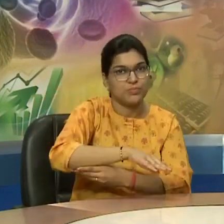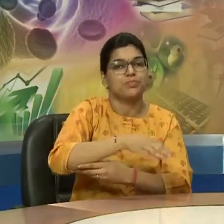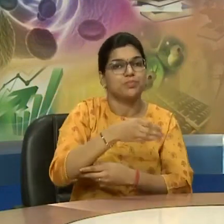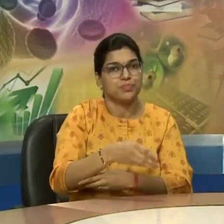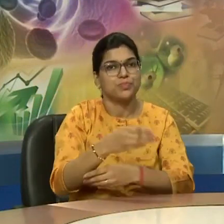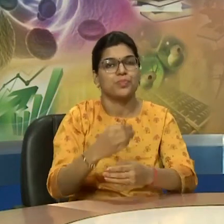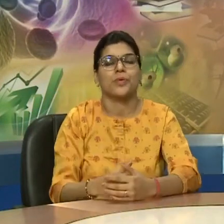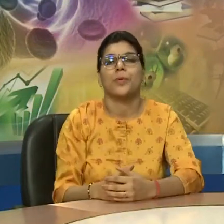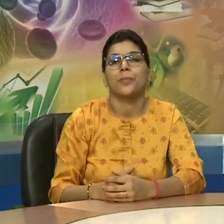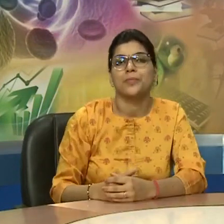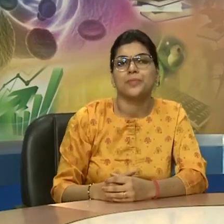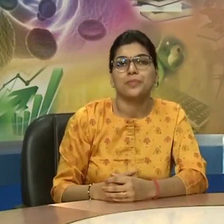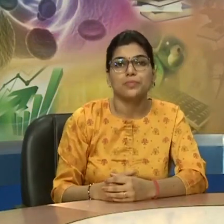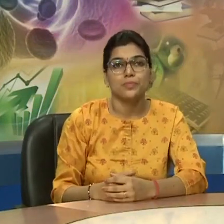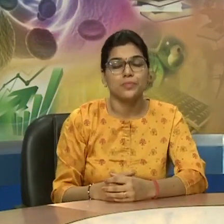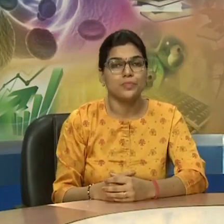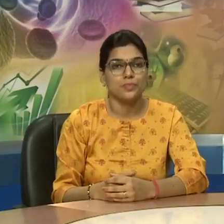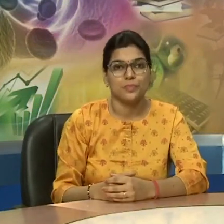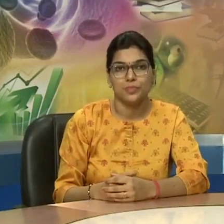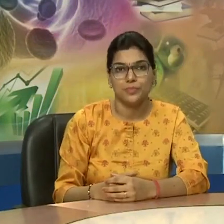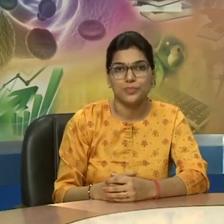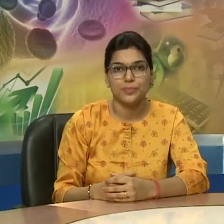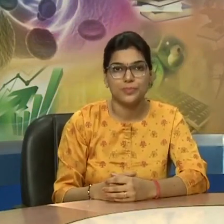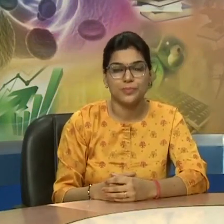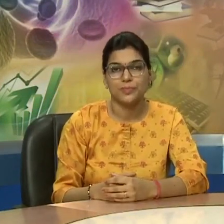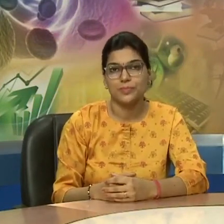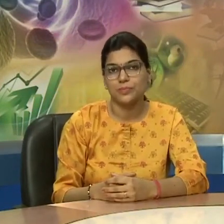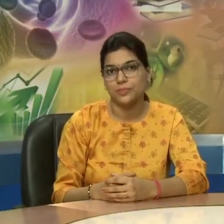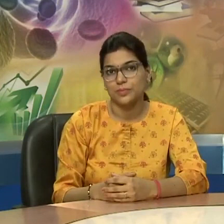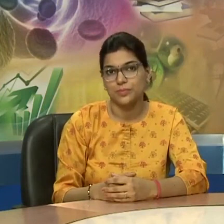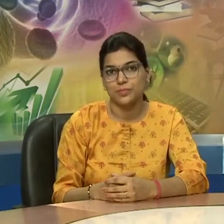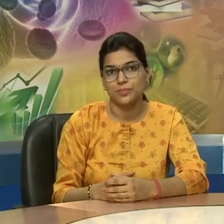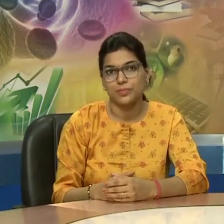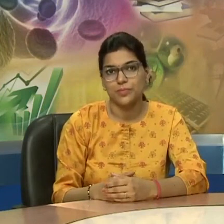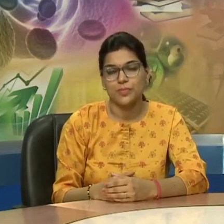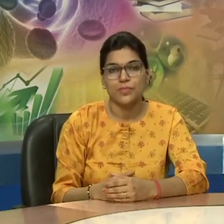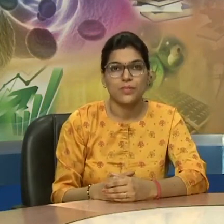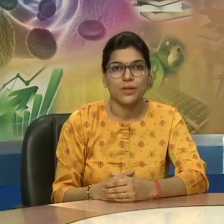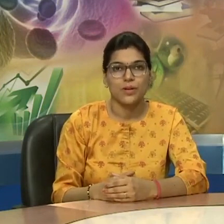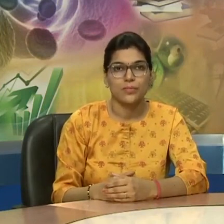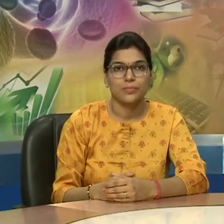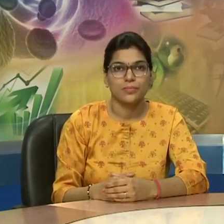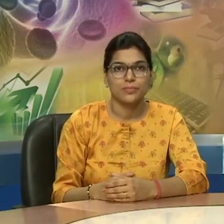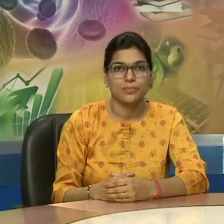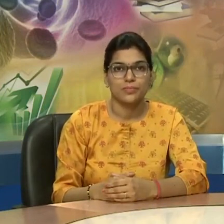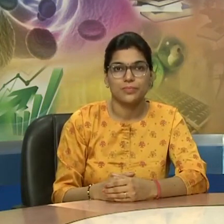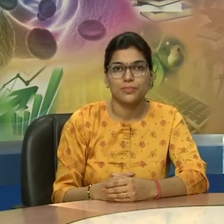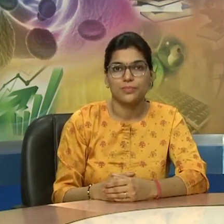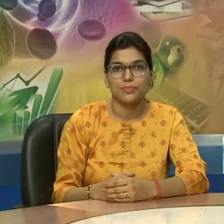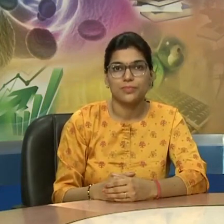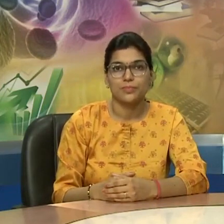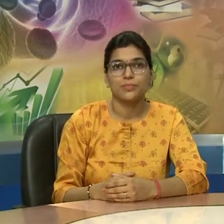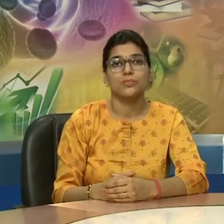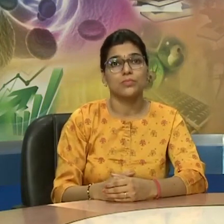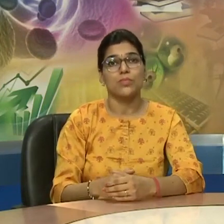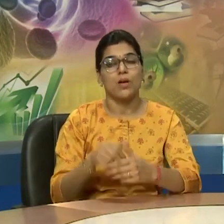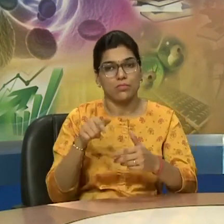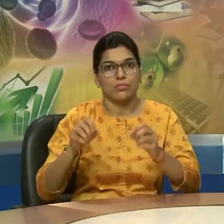into the flames, and suddenly they leapt to catch the thatch of the roof.